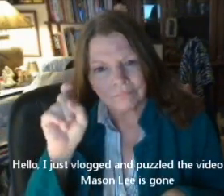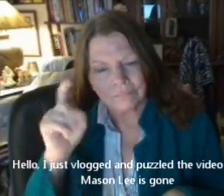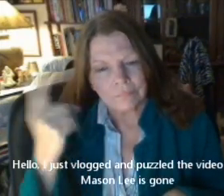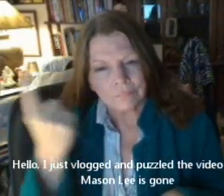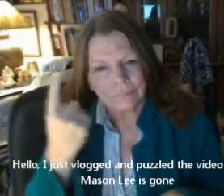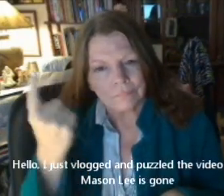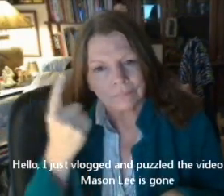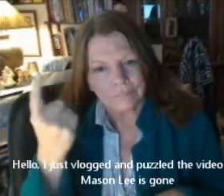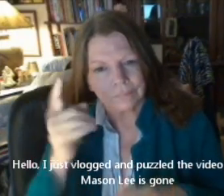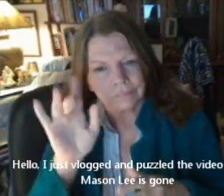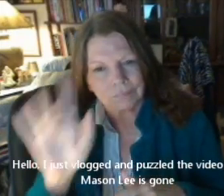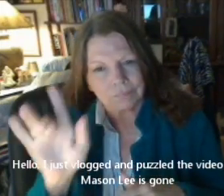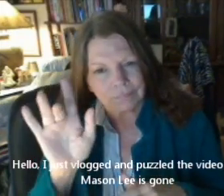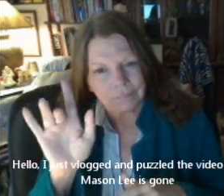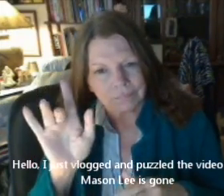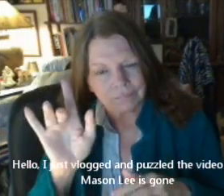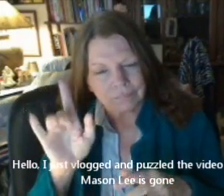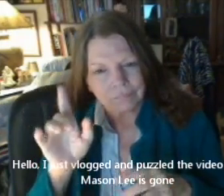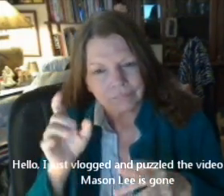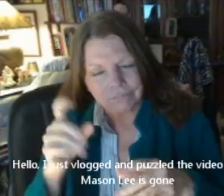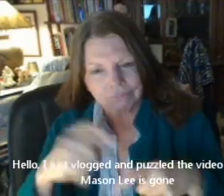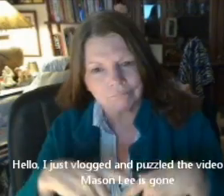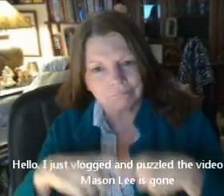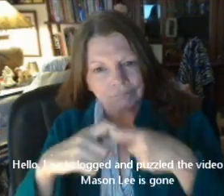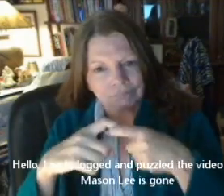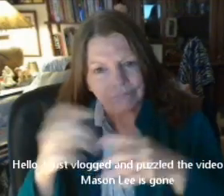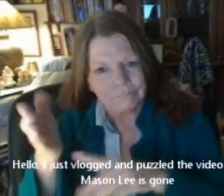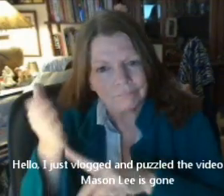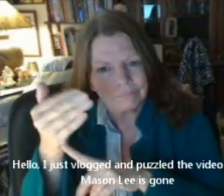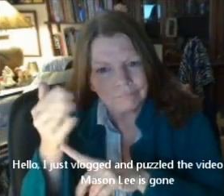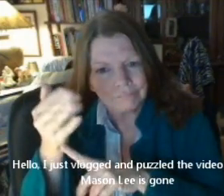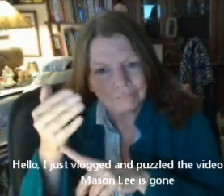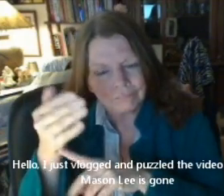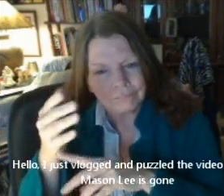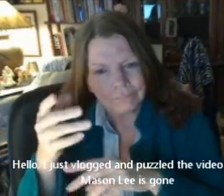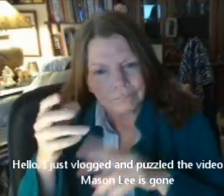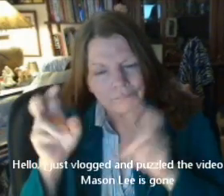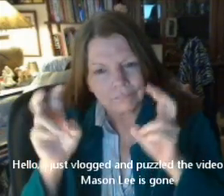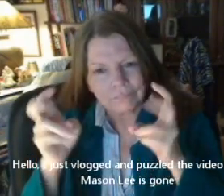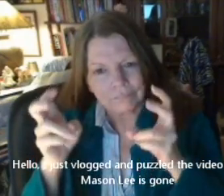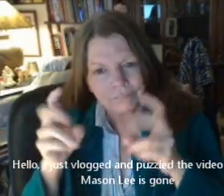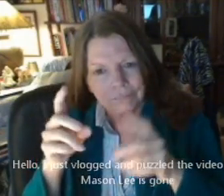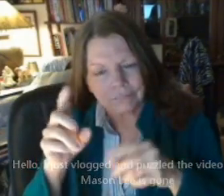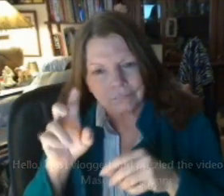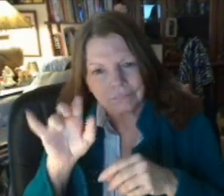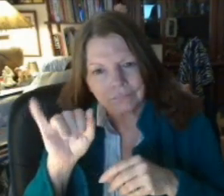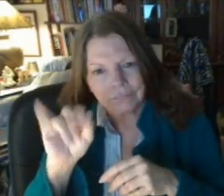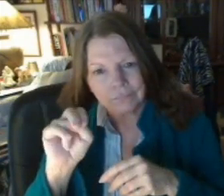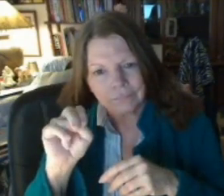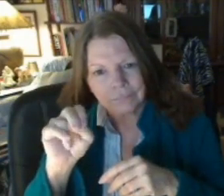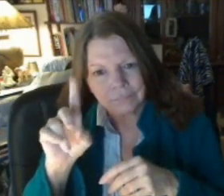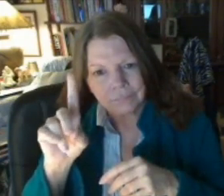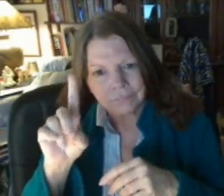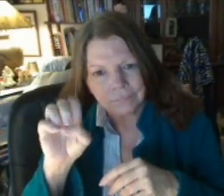information Facebook had on file about an Austrian law student who managed to get a copy. That's how we know. That's according to Consumer Reports.